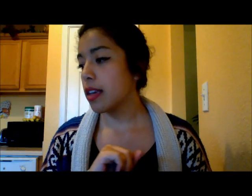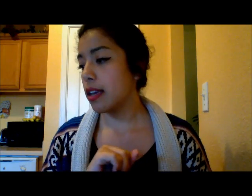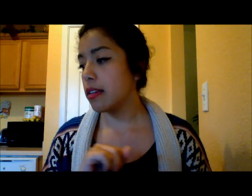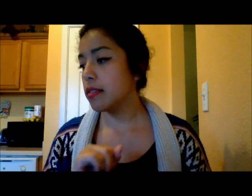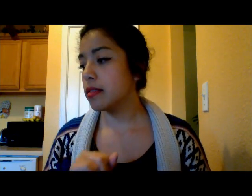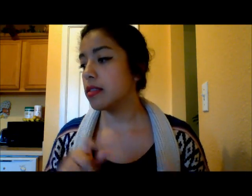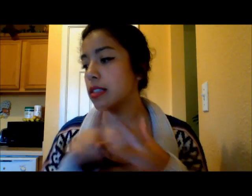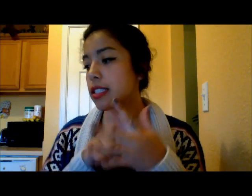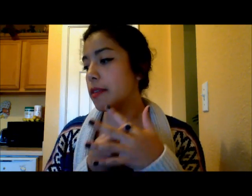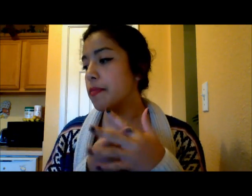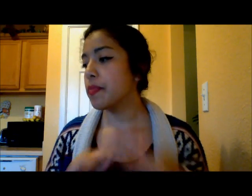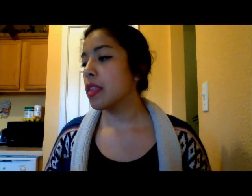Okay, let's start.